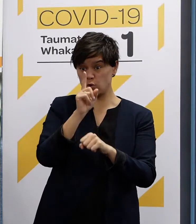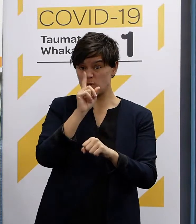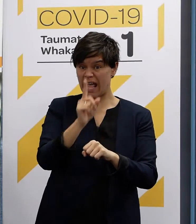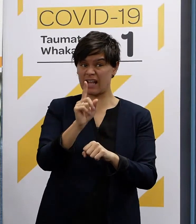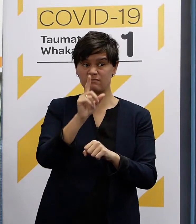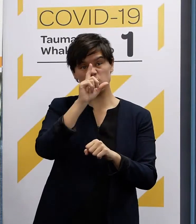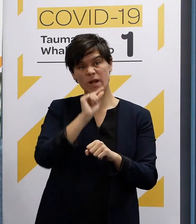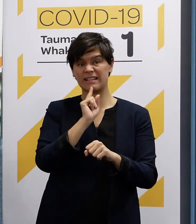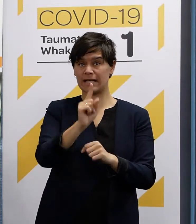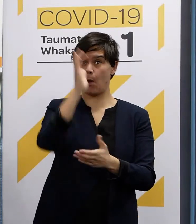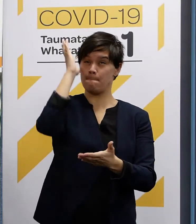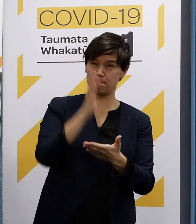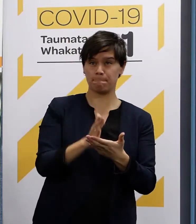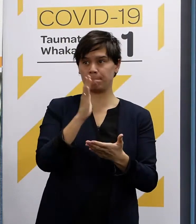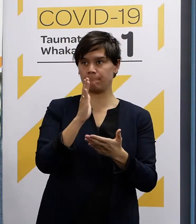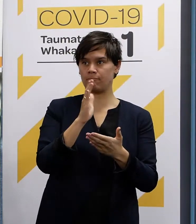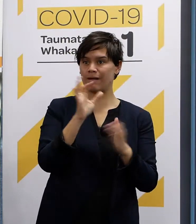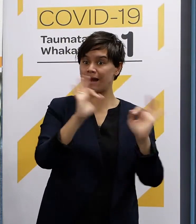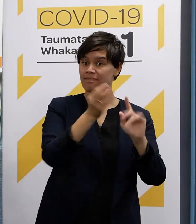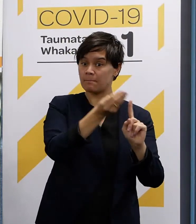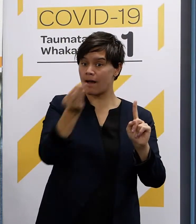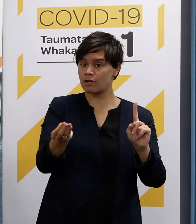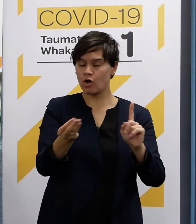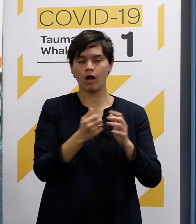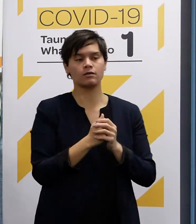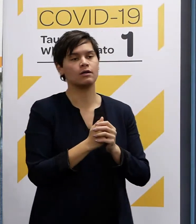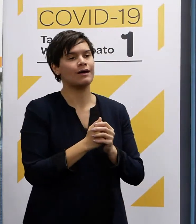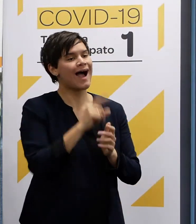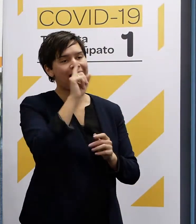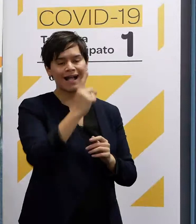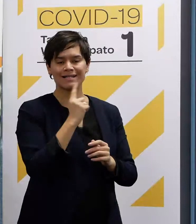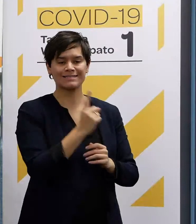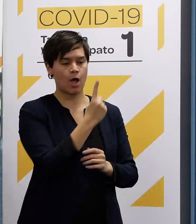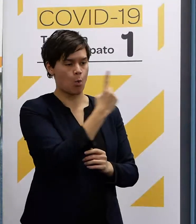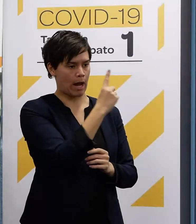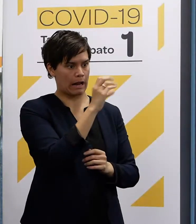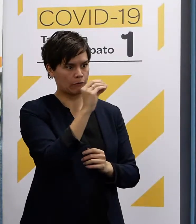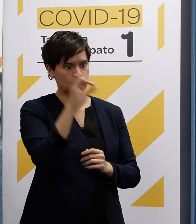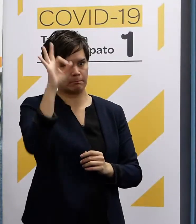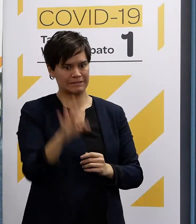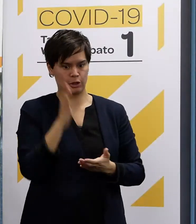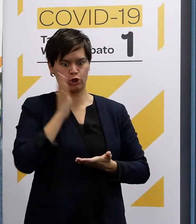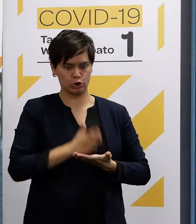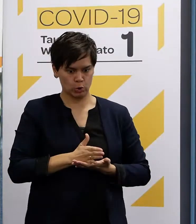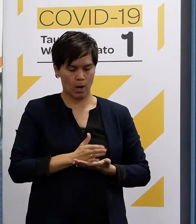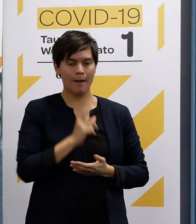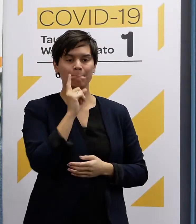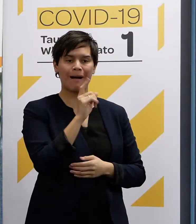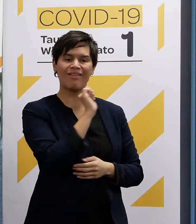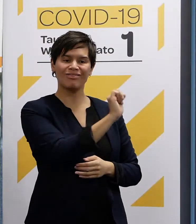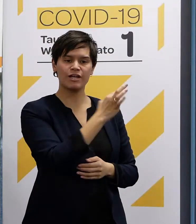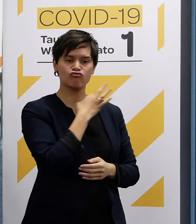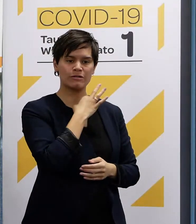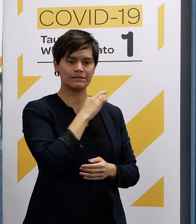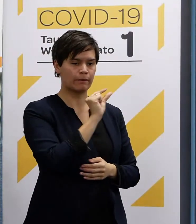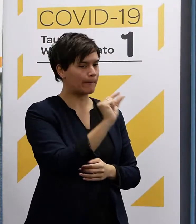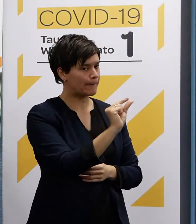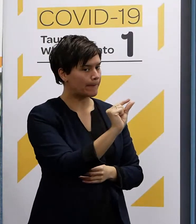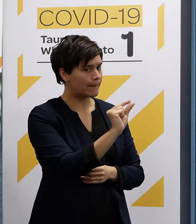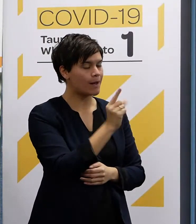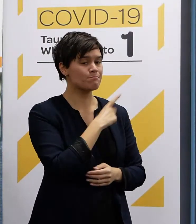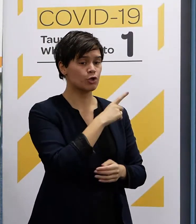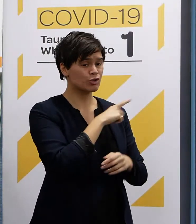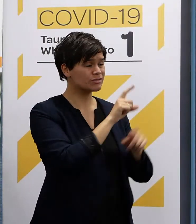that there is a very low risk in the first instance because of the circumstances, indeed the 14 days, and as Kiriana has outlined,